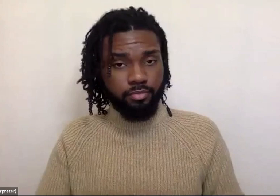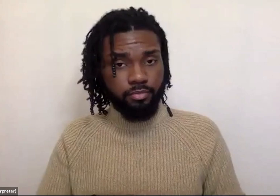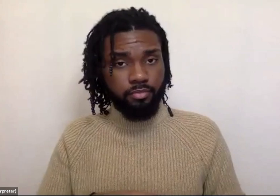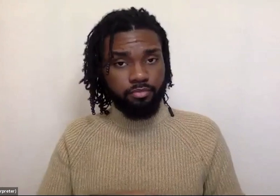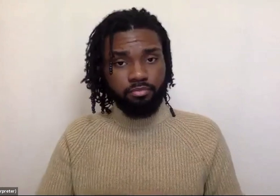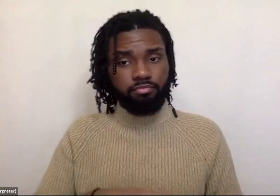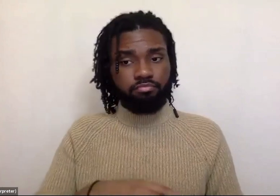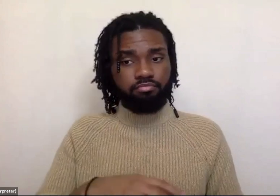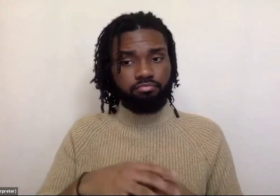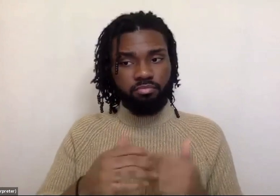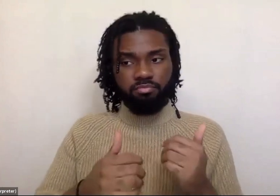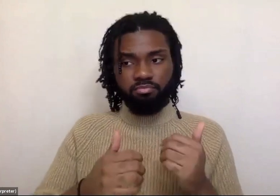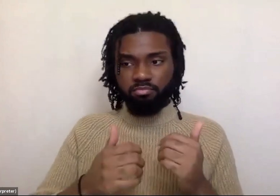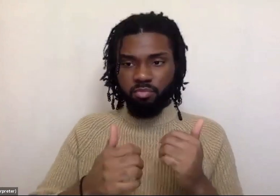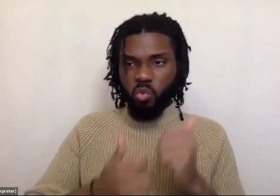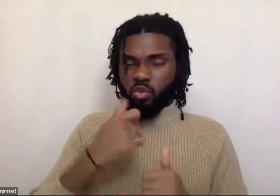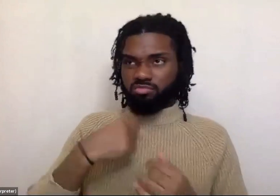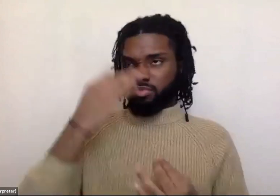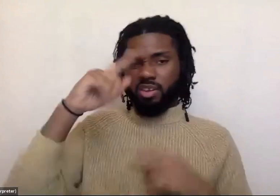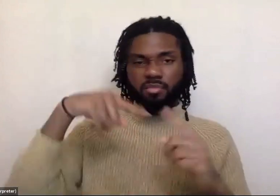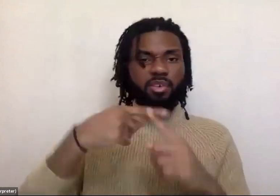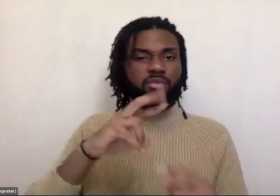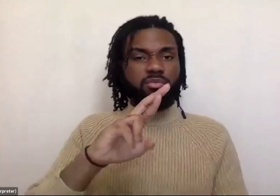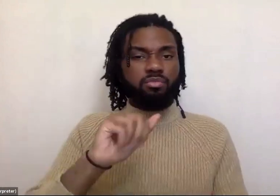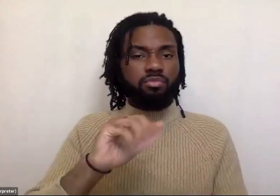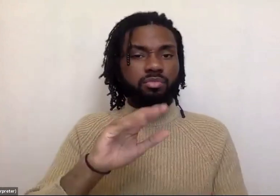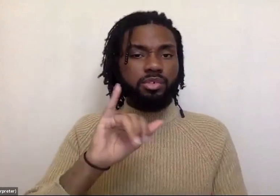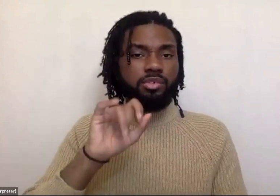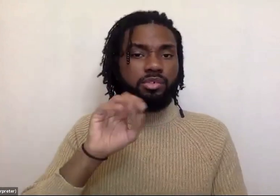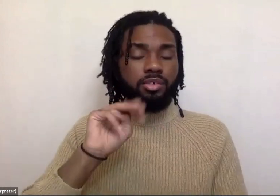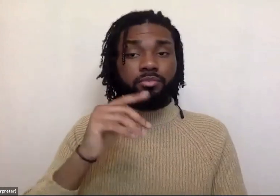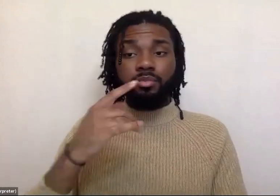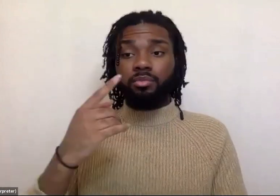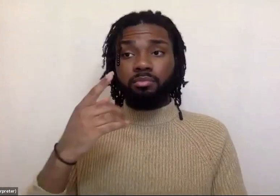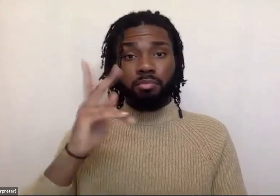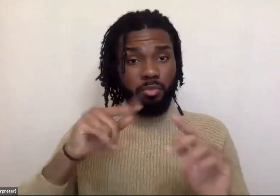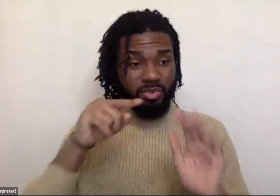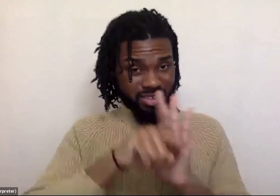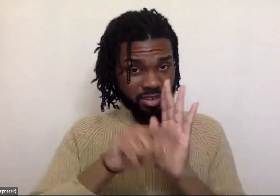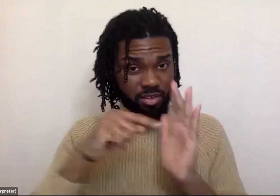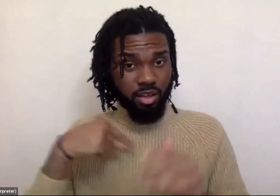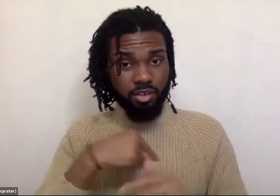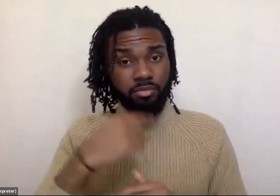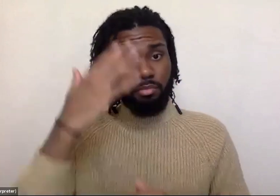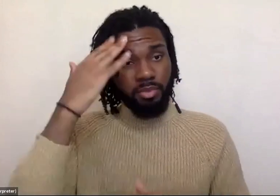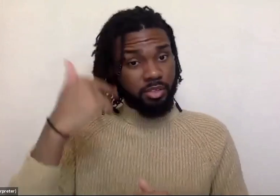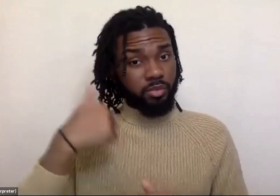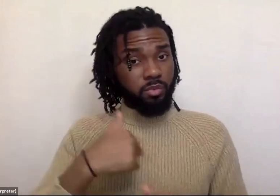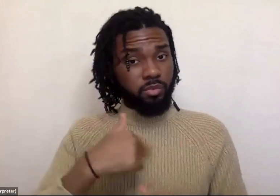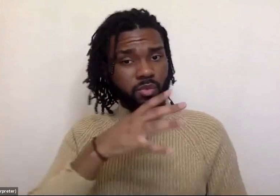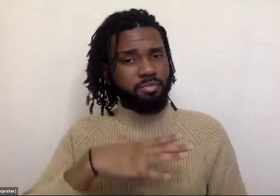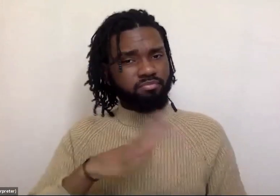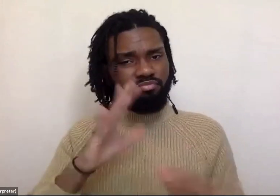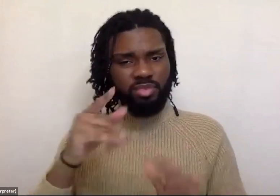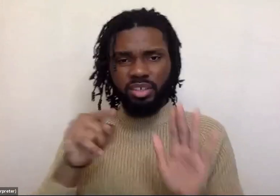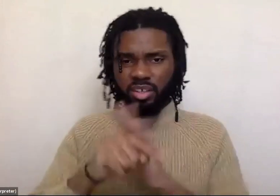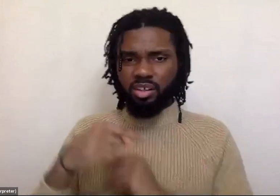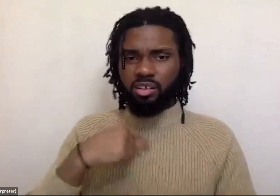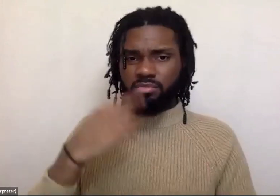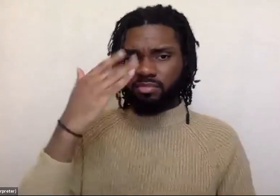racism. We were getting killed not because we were women, but because we were Black. And so that was, now some of that